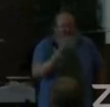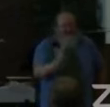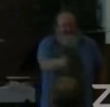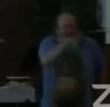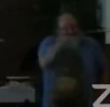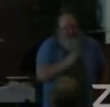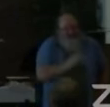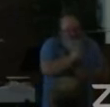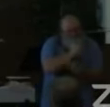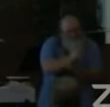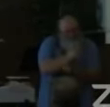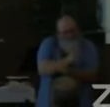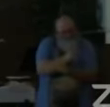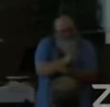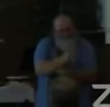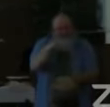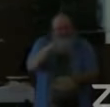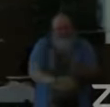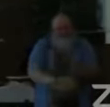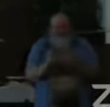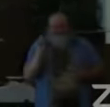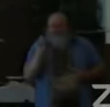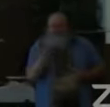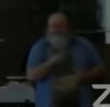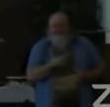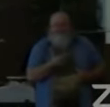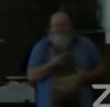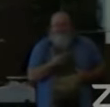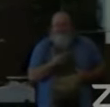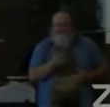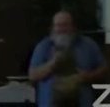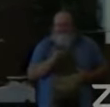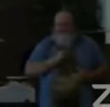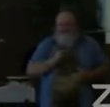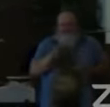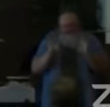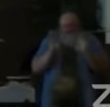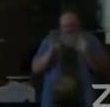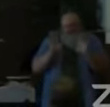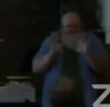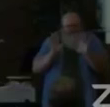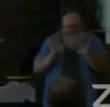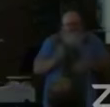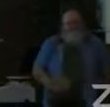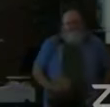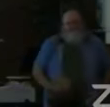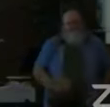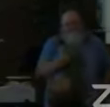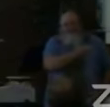And today, I'm afraid that as we stand here, there are some of you that you don't have peace anymore.